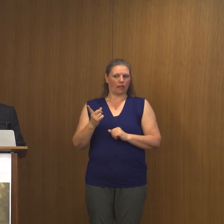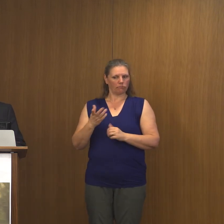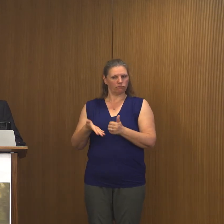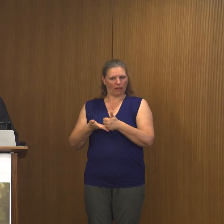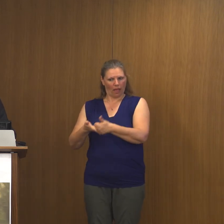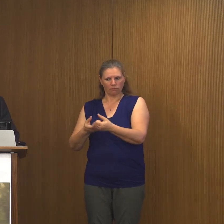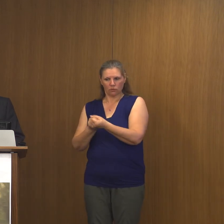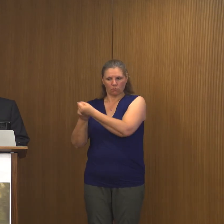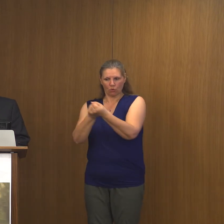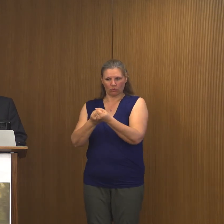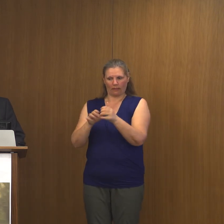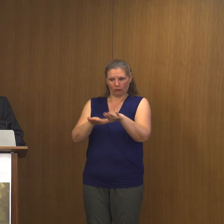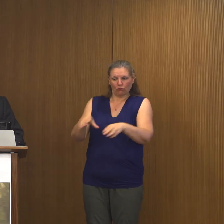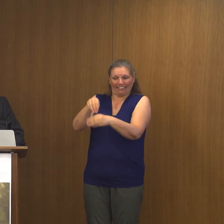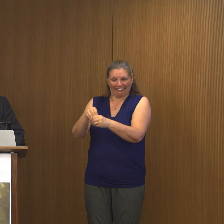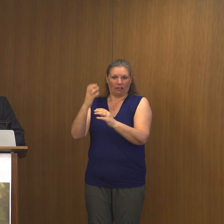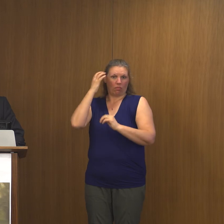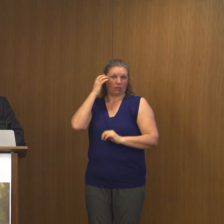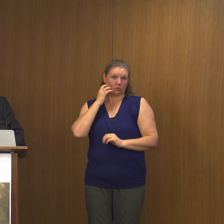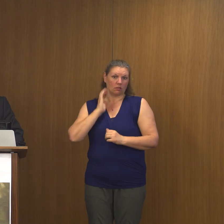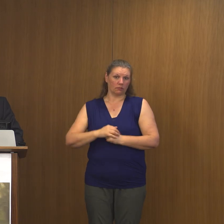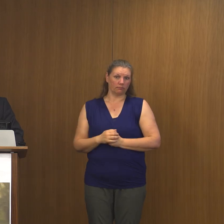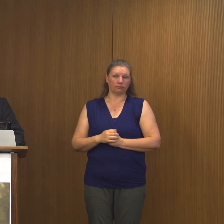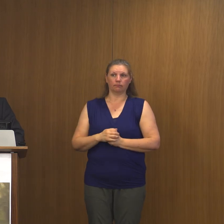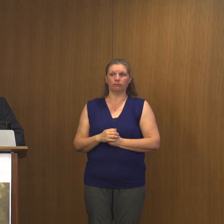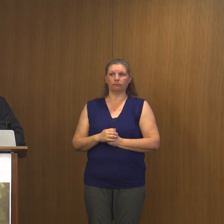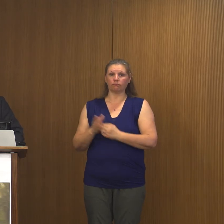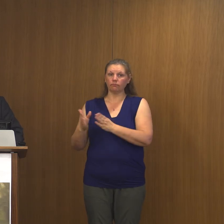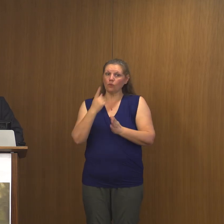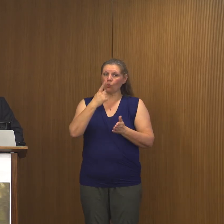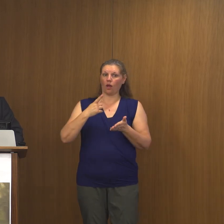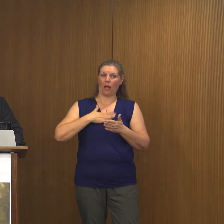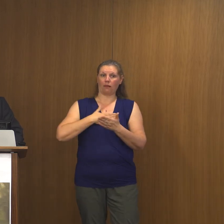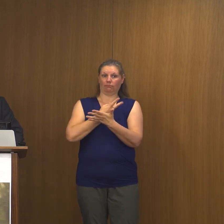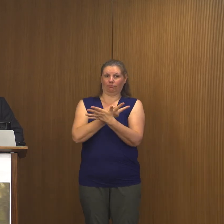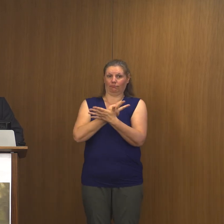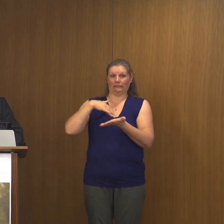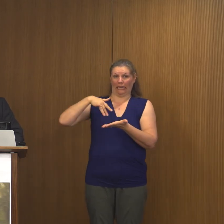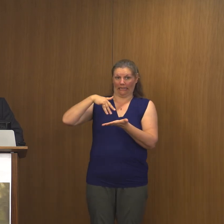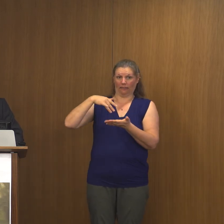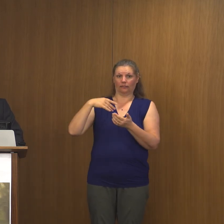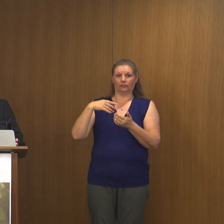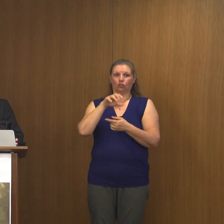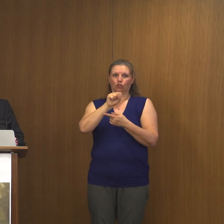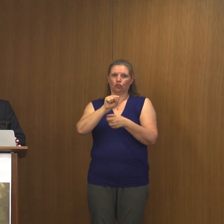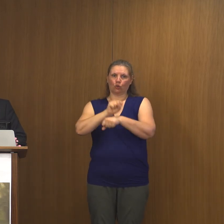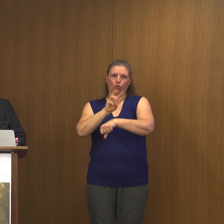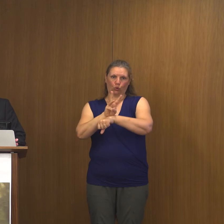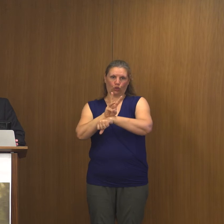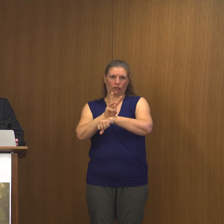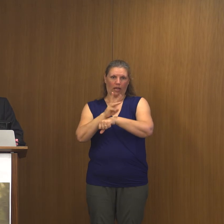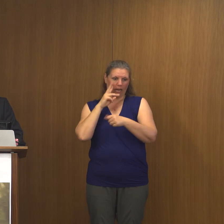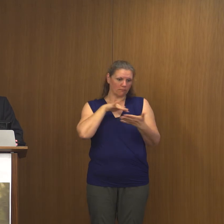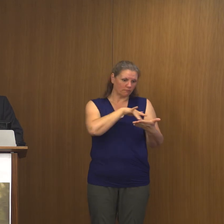those that are in the hospital. An area that I'm currently researching through my master's of social work is the impact of camp